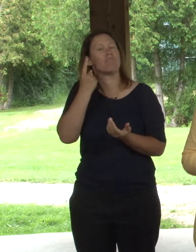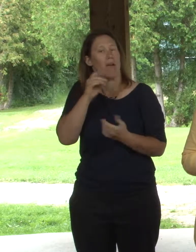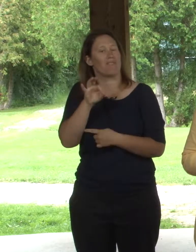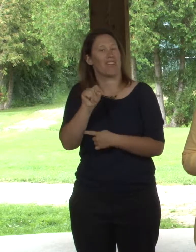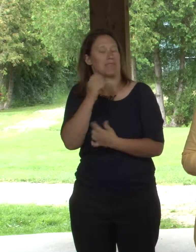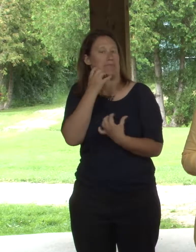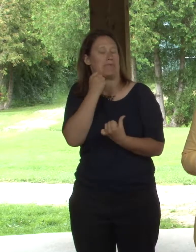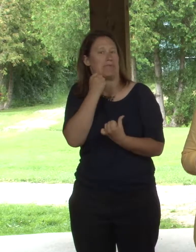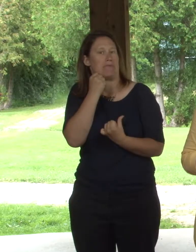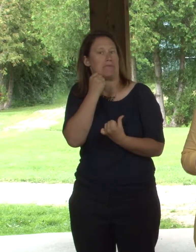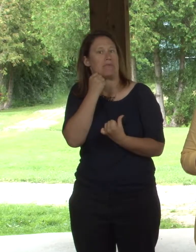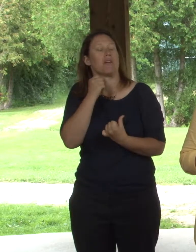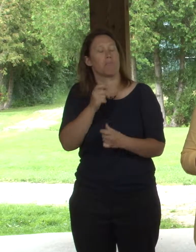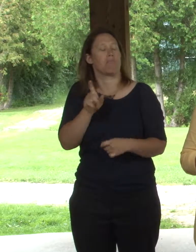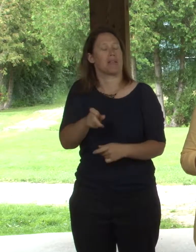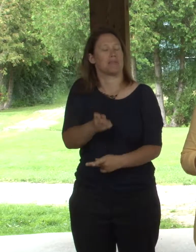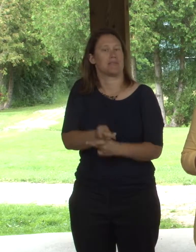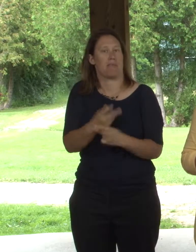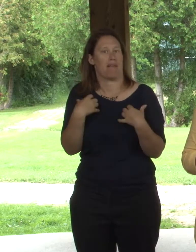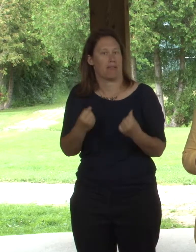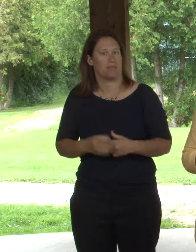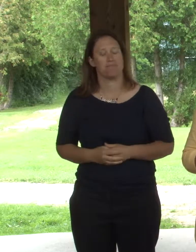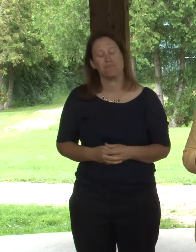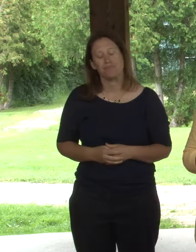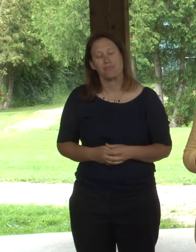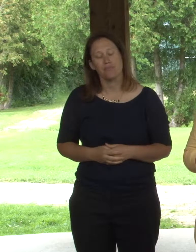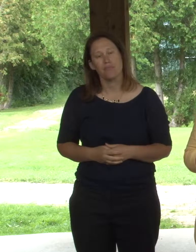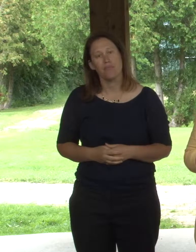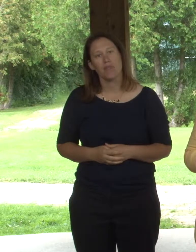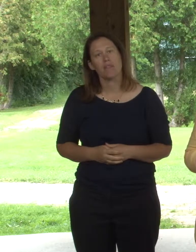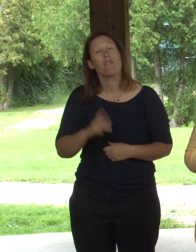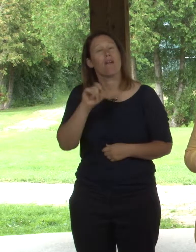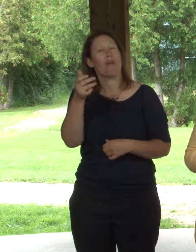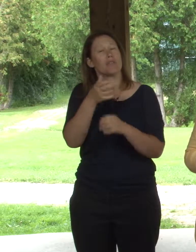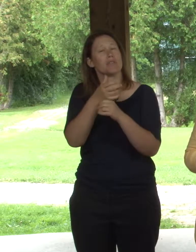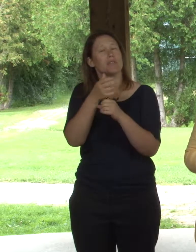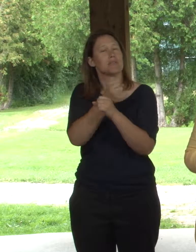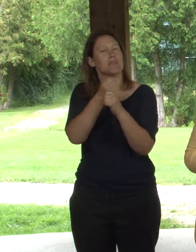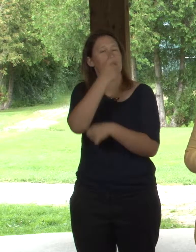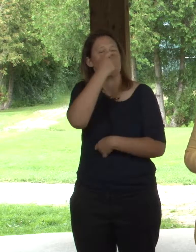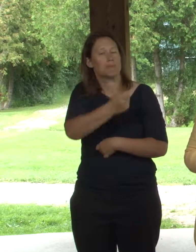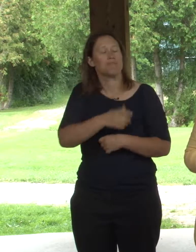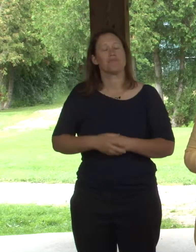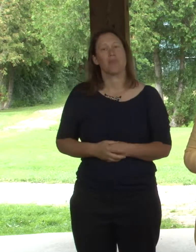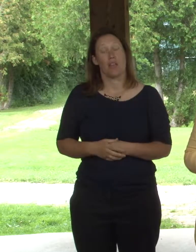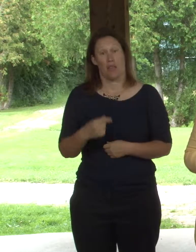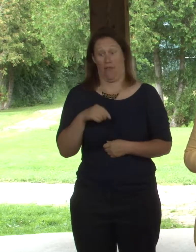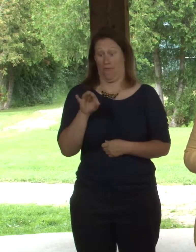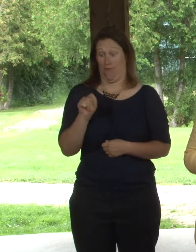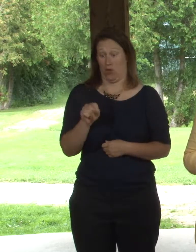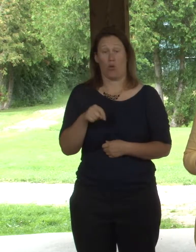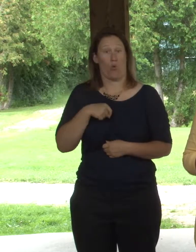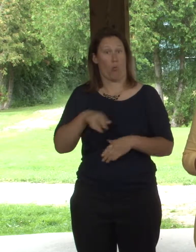more statistics that I think are interesting. If you look at the amount of absorption that the foot takes on, and it's over